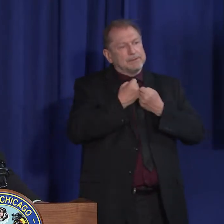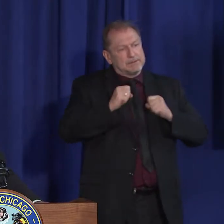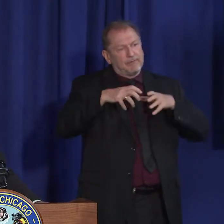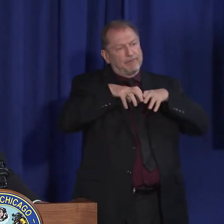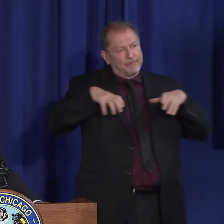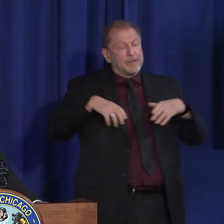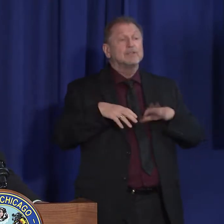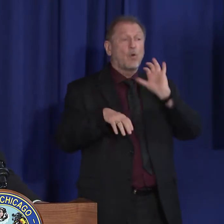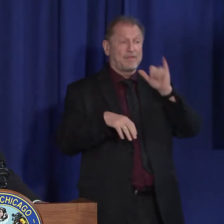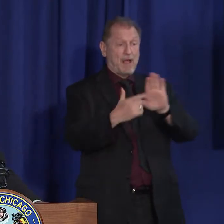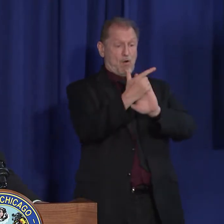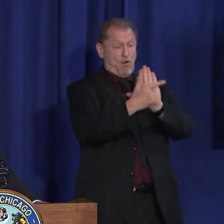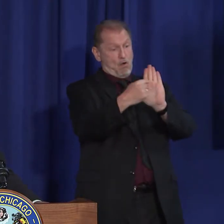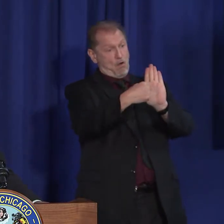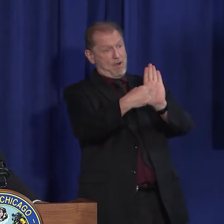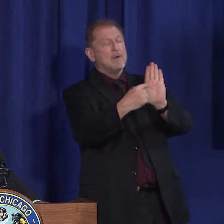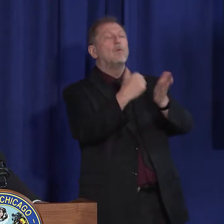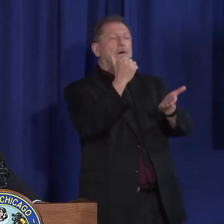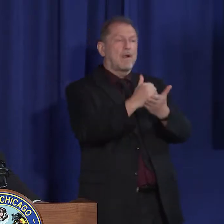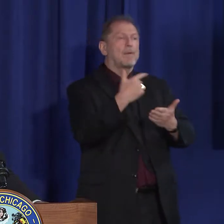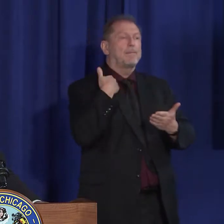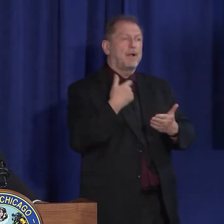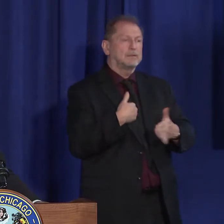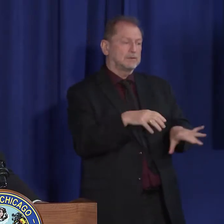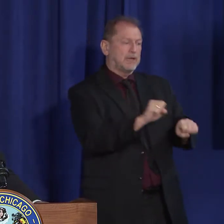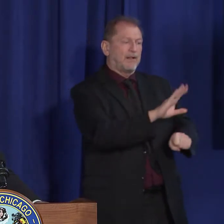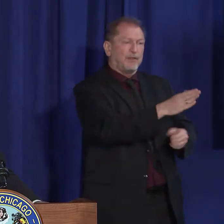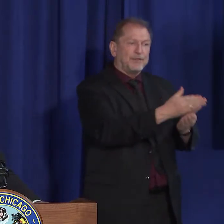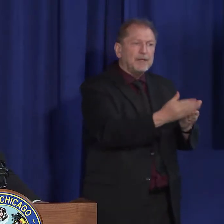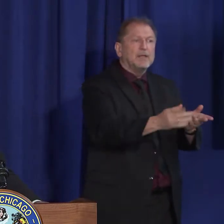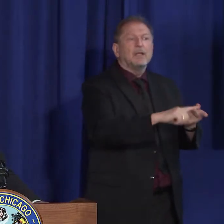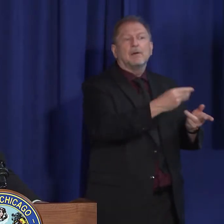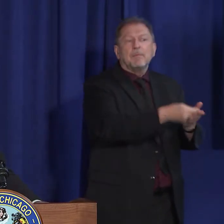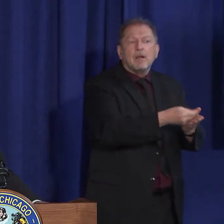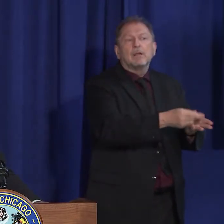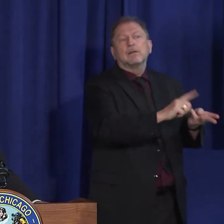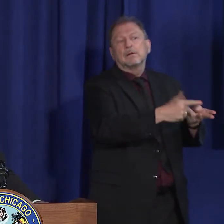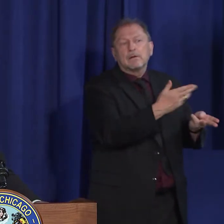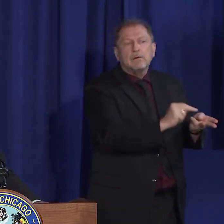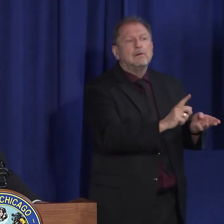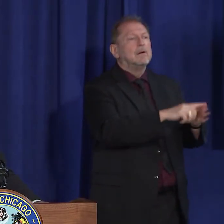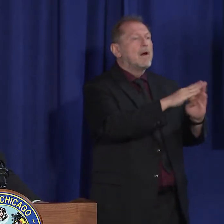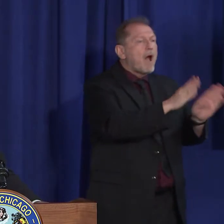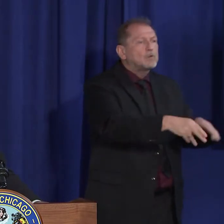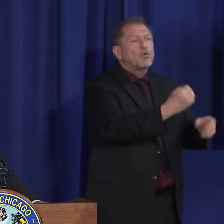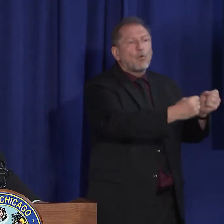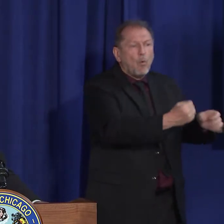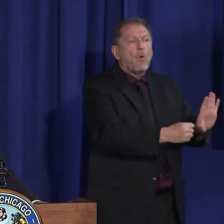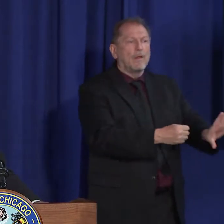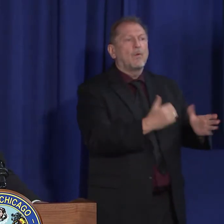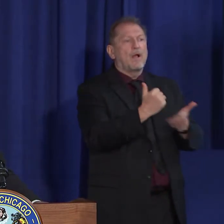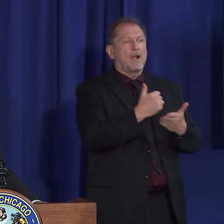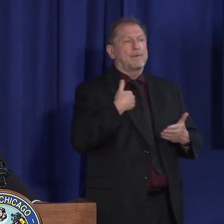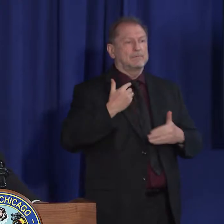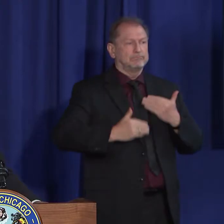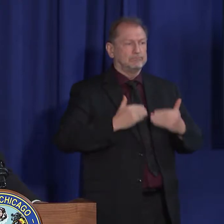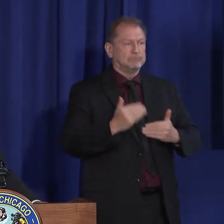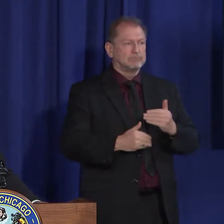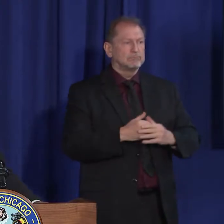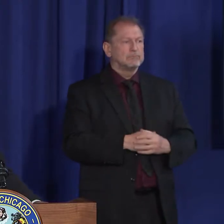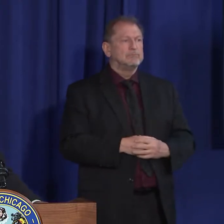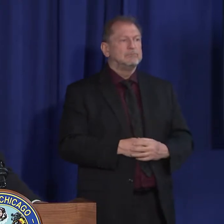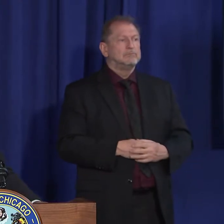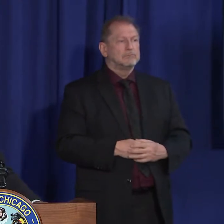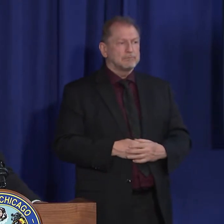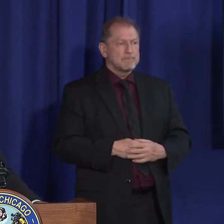another tool in our toolkit that I think is absolutely essential for us to be able to move forward. Thanks, Mayor. Mary Ann Ahern,